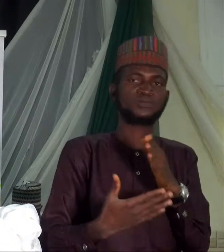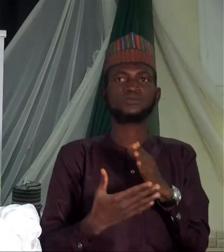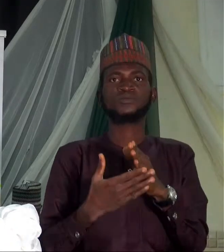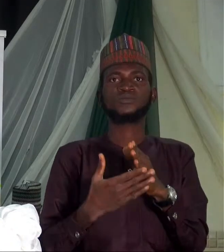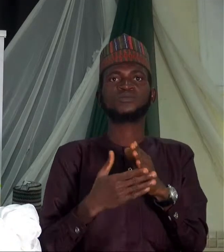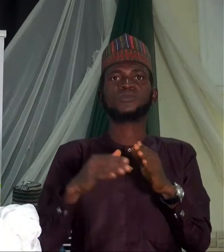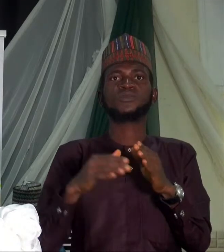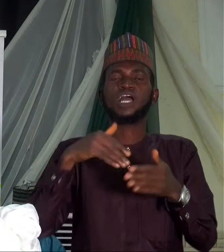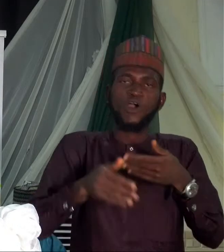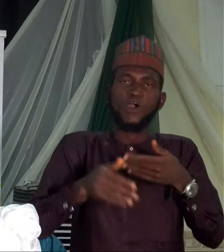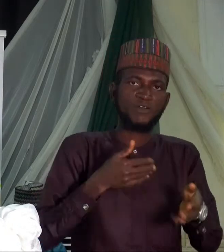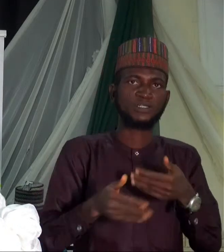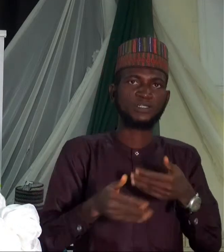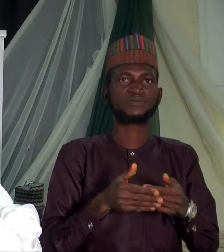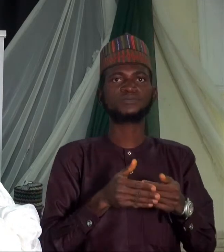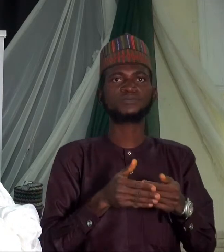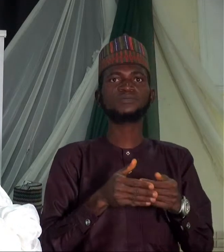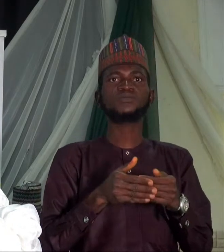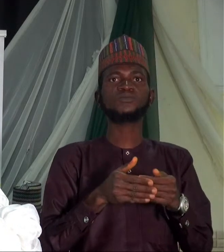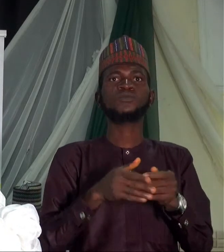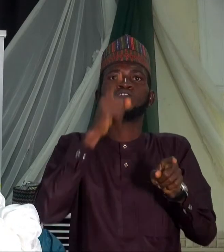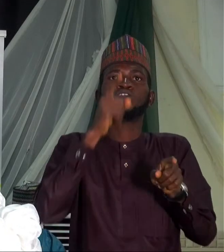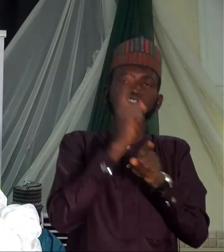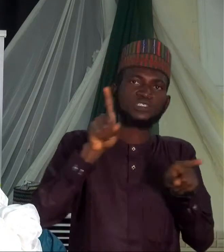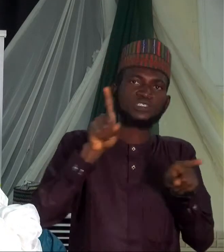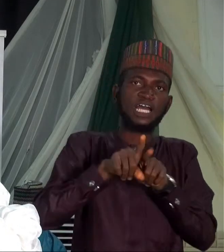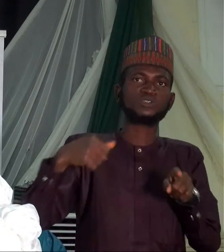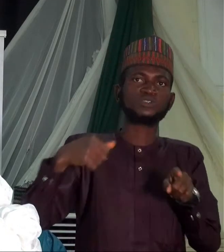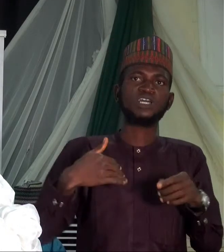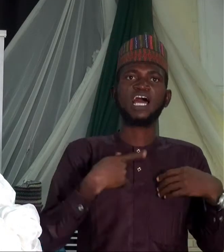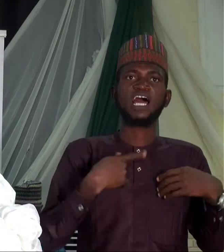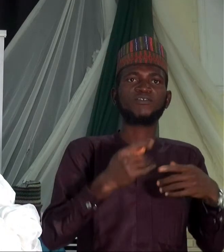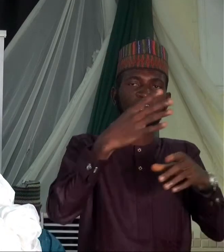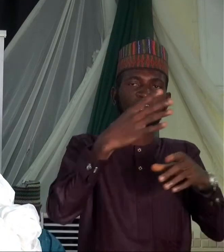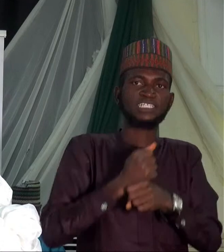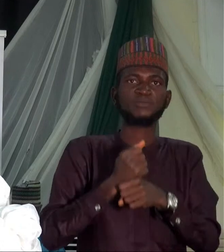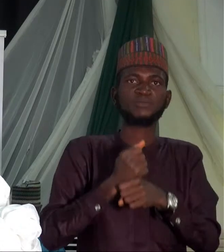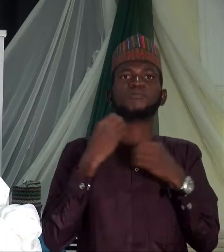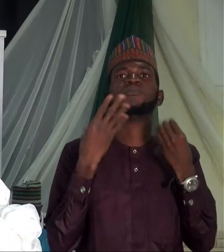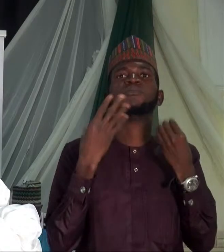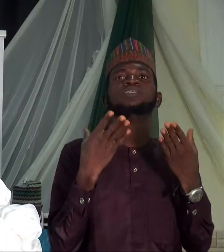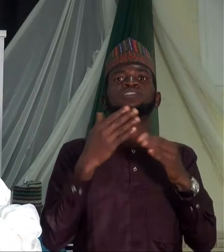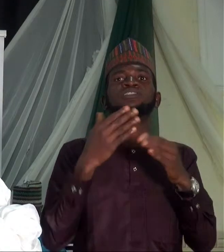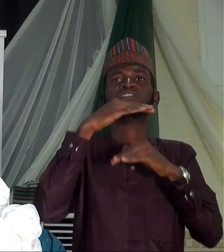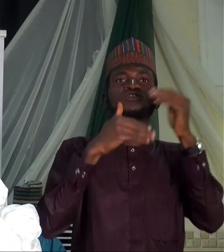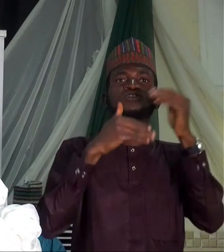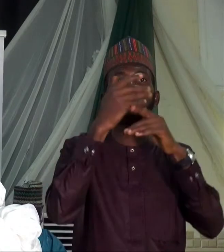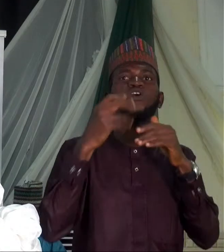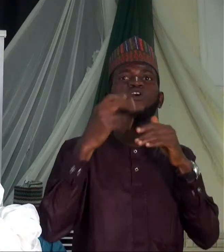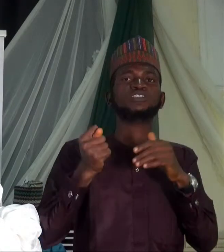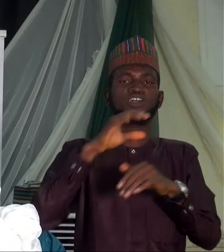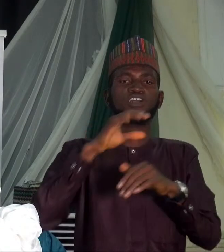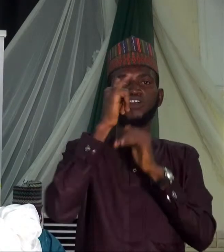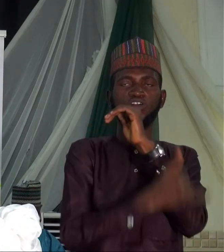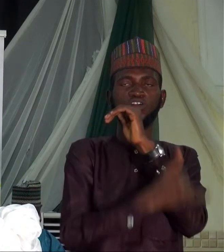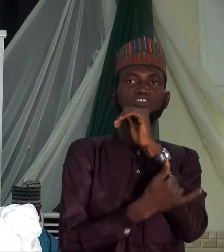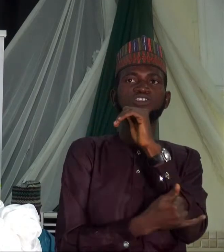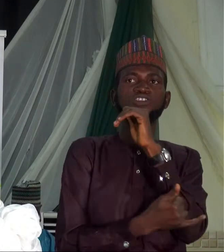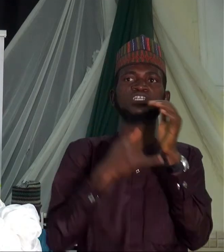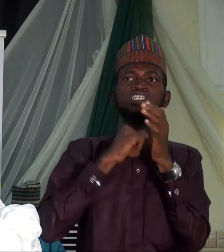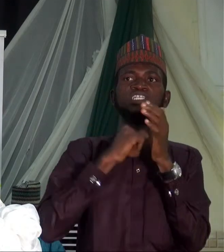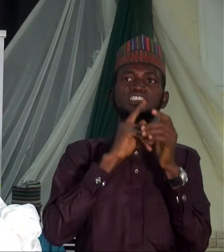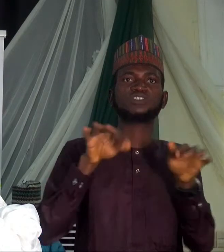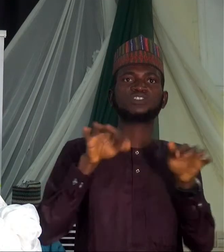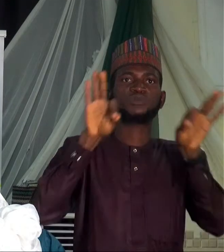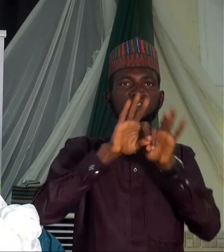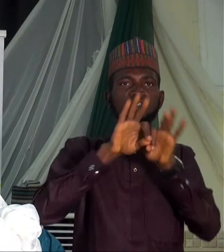However, just as we are taking stock of many holders of the country, it is also important for us